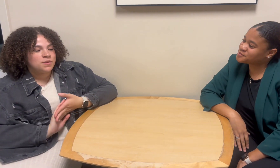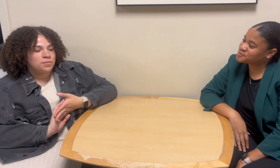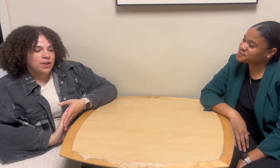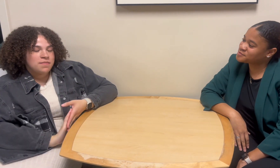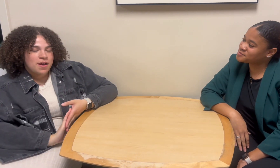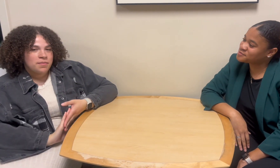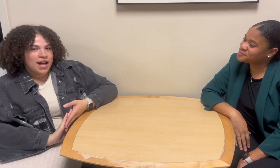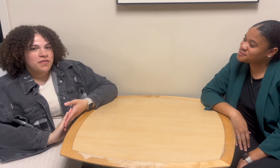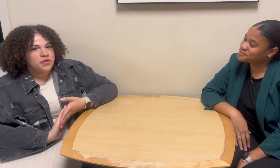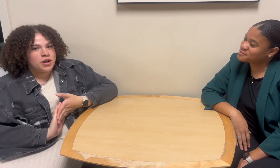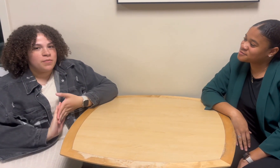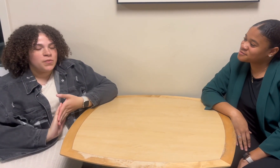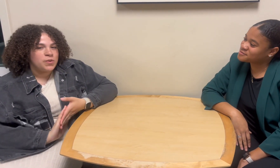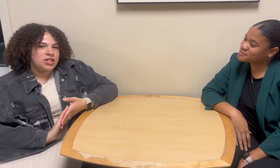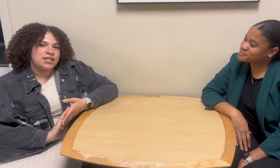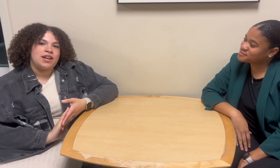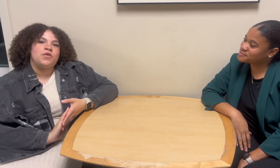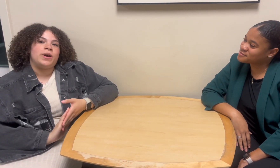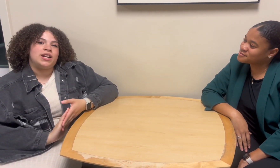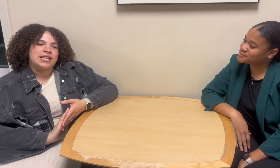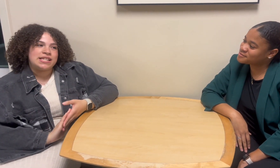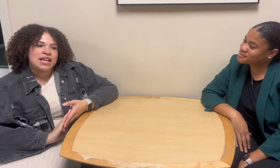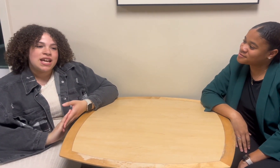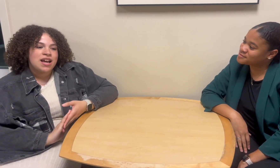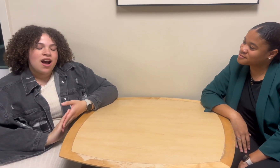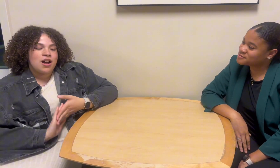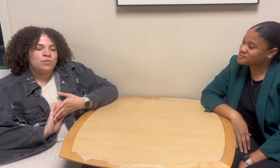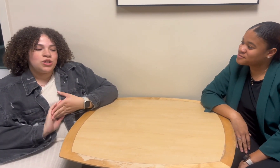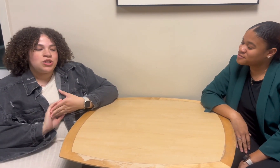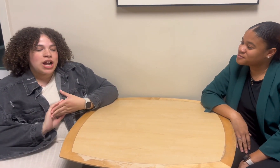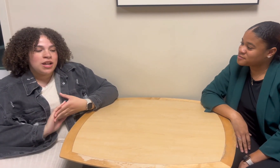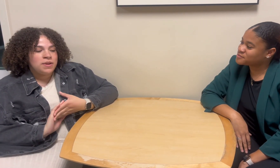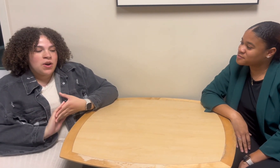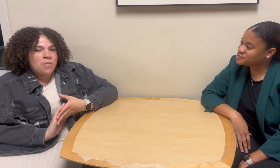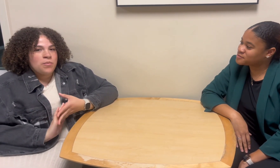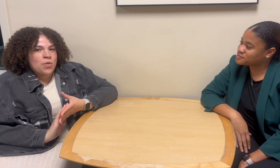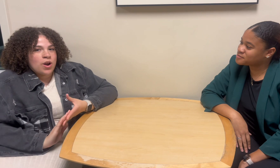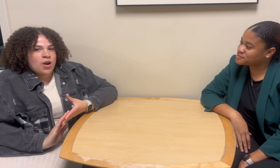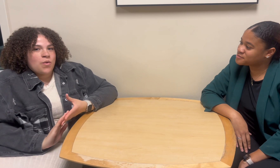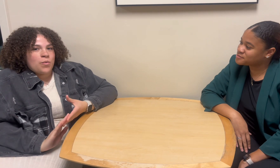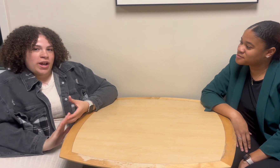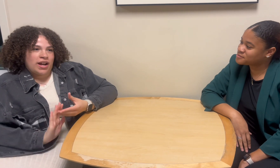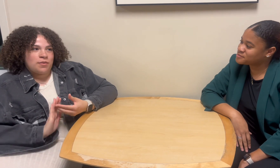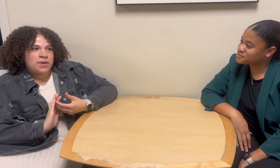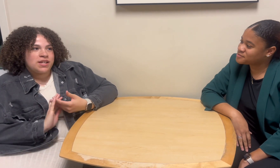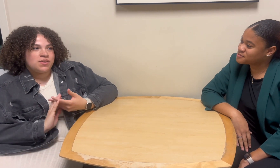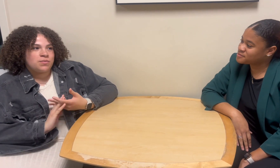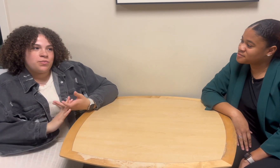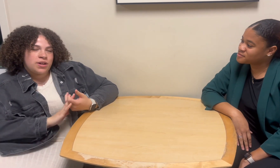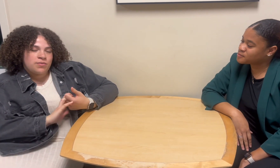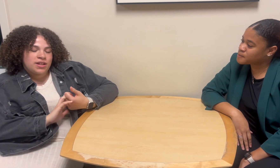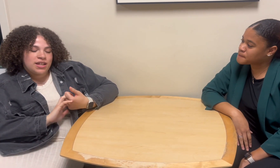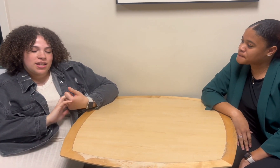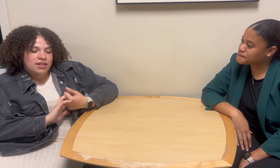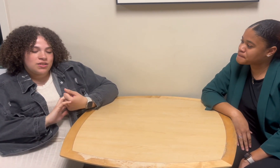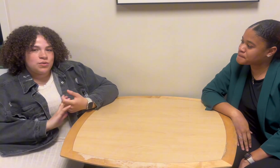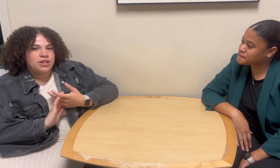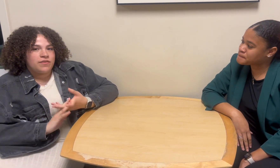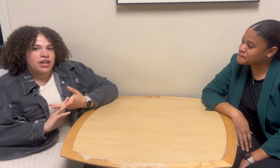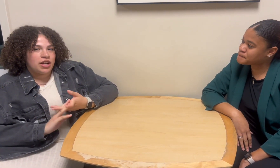spread my platform, which is deaf awareness. Just try to become more aware, because we really do live in a hearing